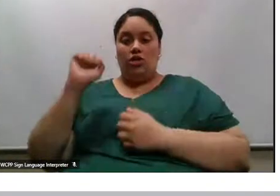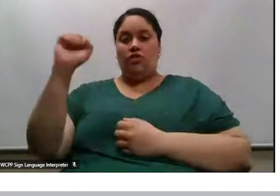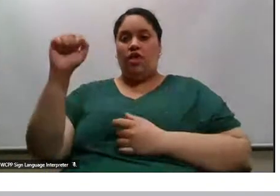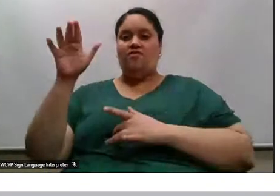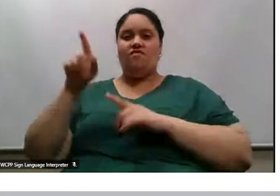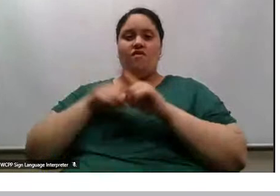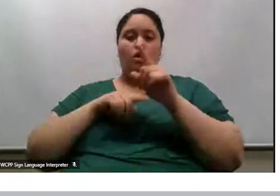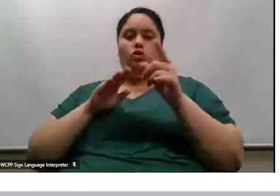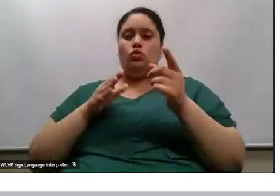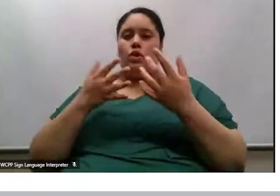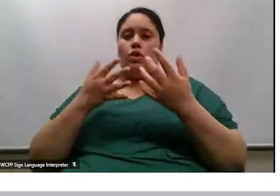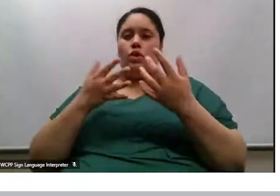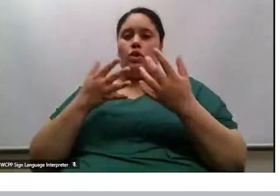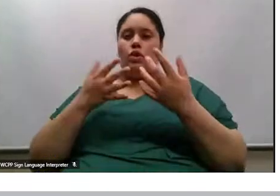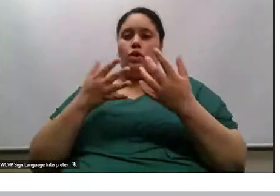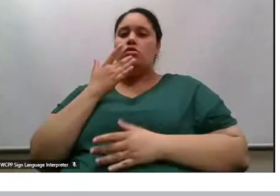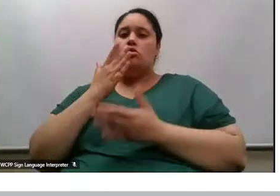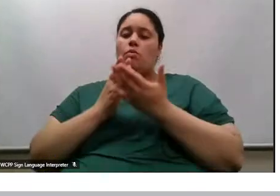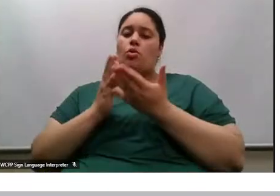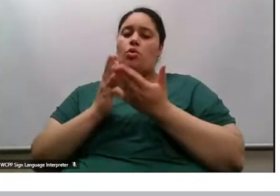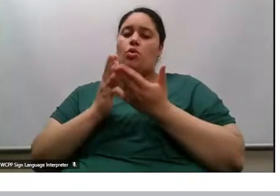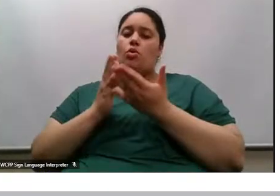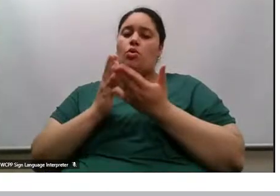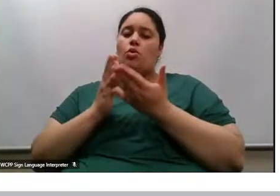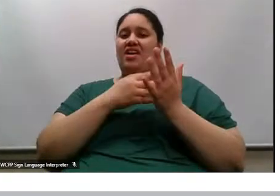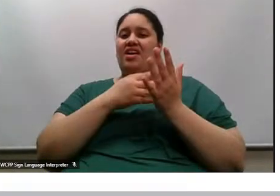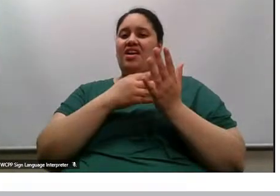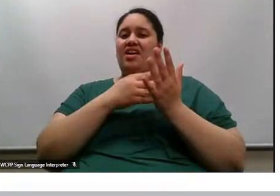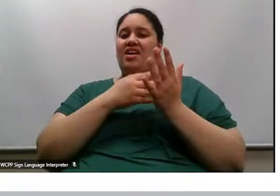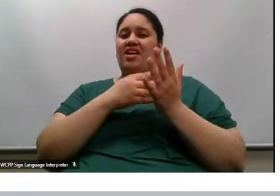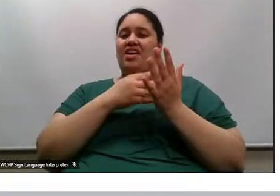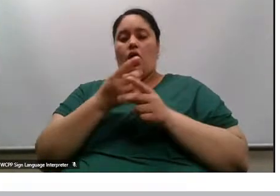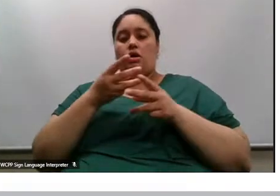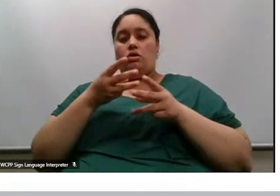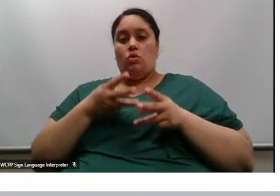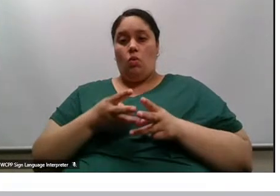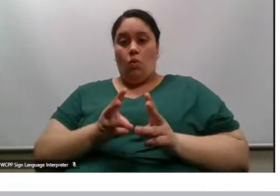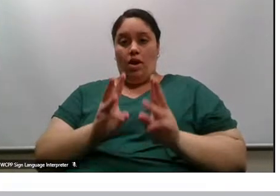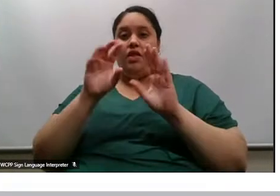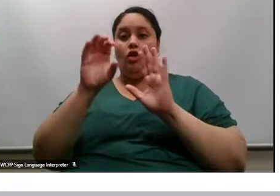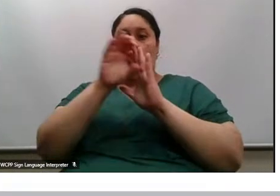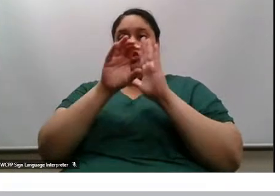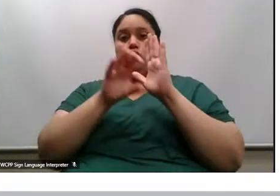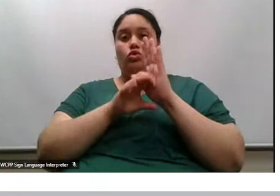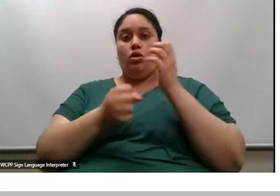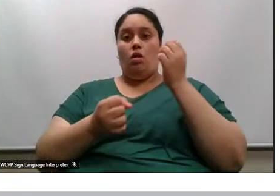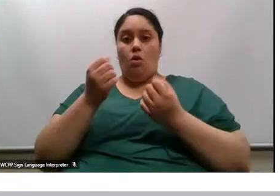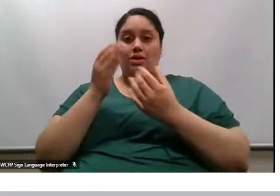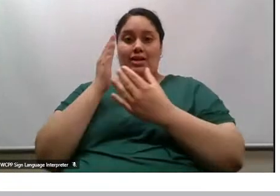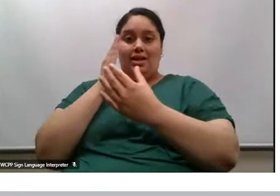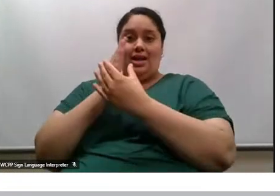the preferential procurement framework correctly, and that the Constitutional Court case